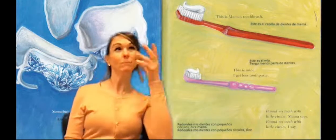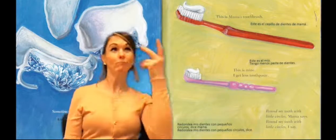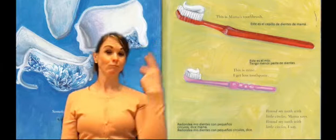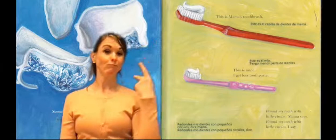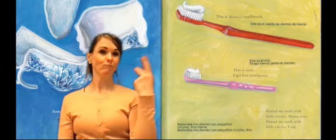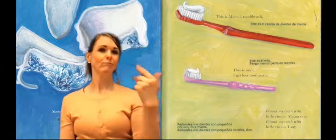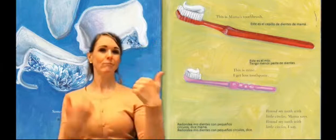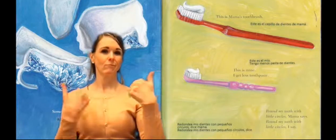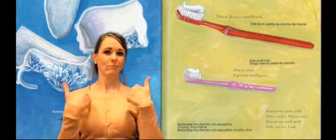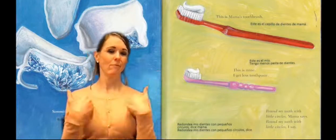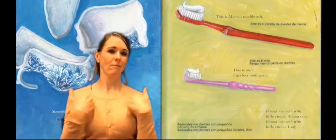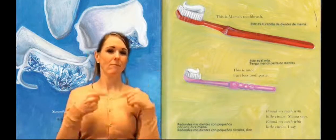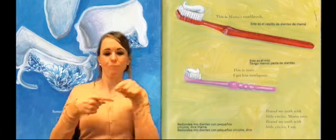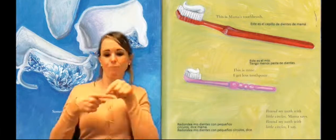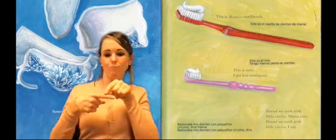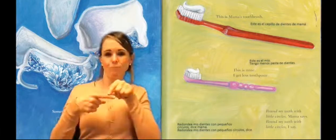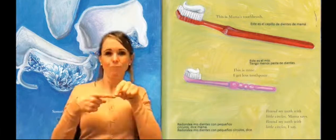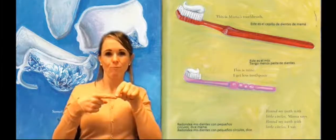happen.